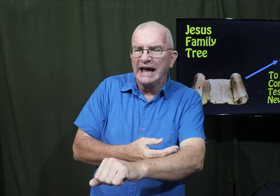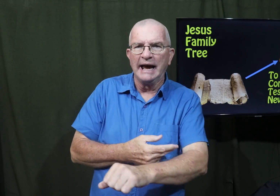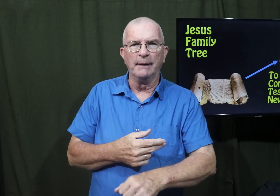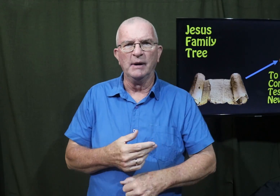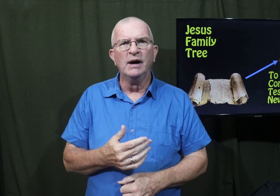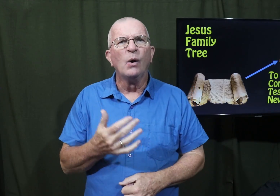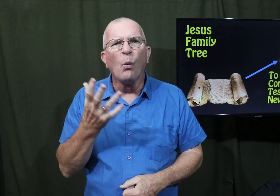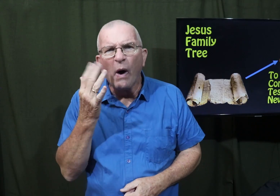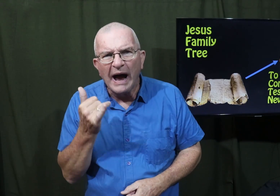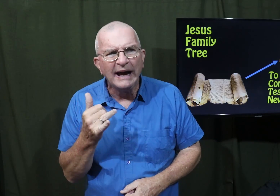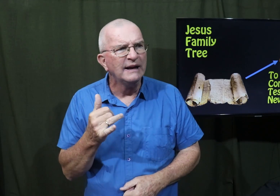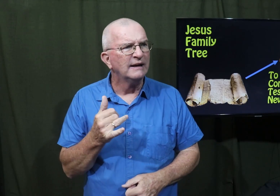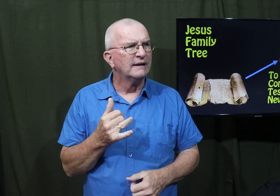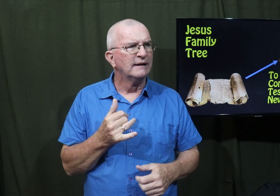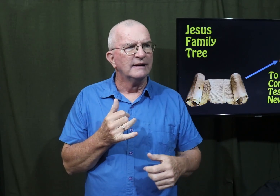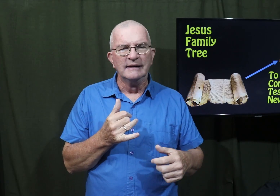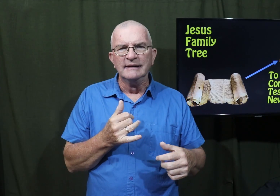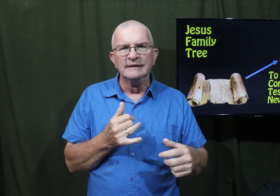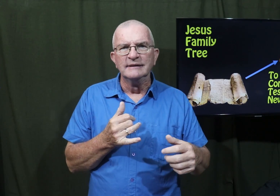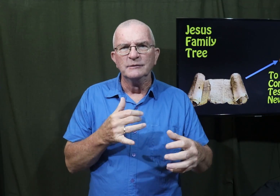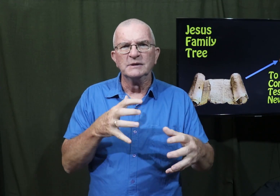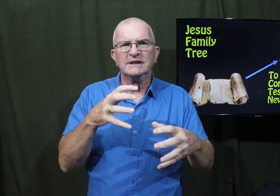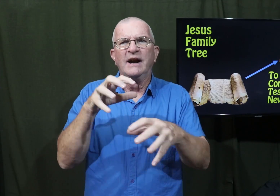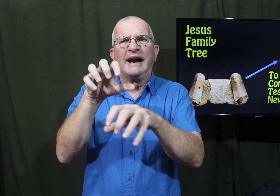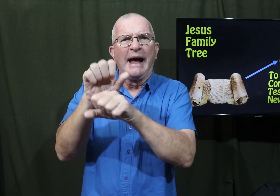like why did they bring the lamb sacrifice